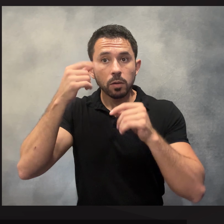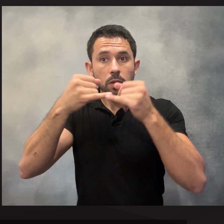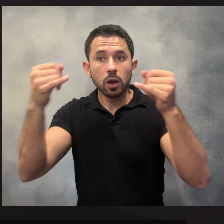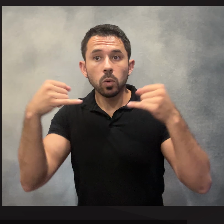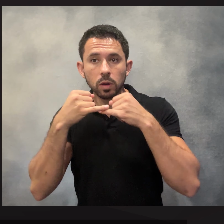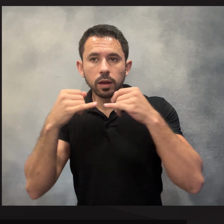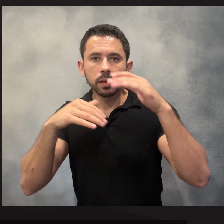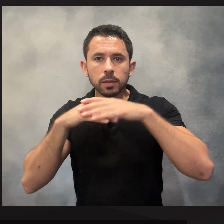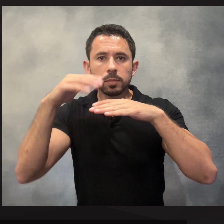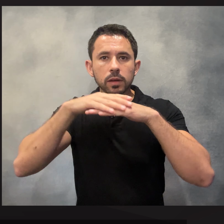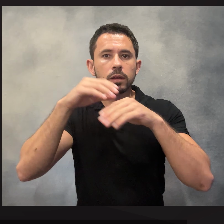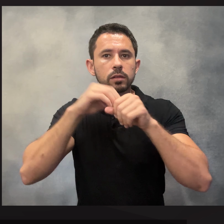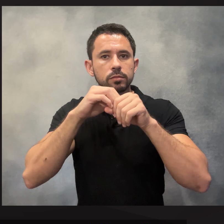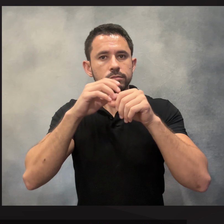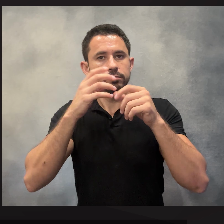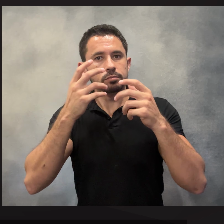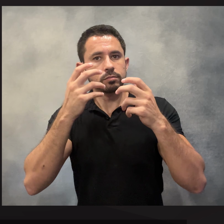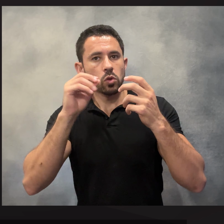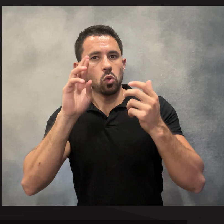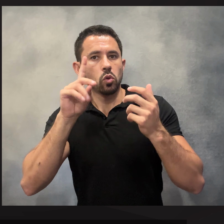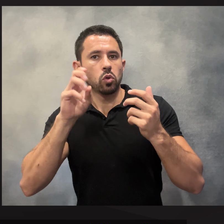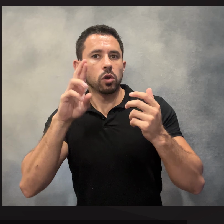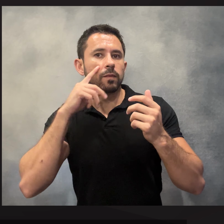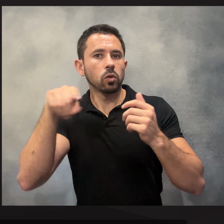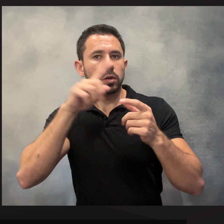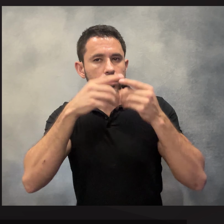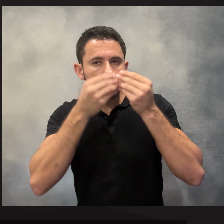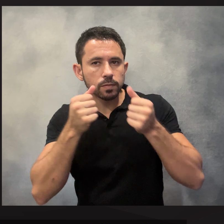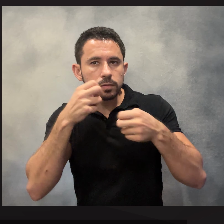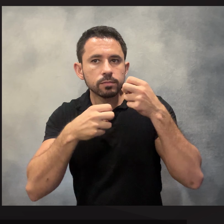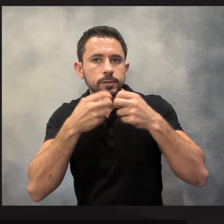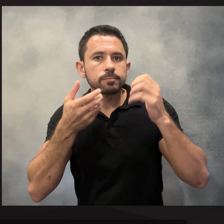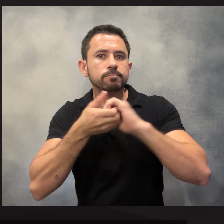issues collaboratively in a district.